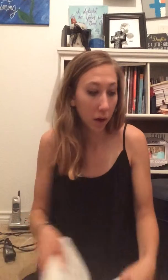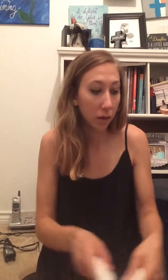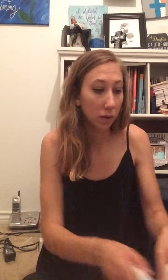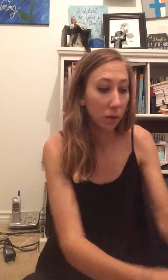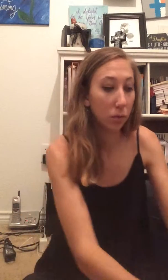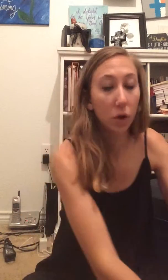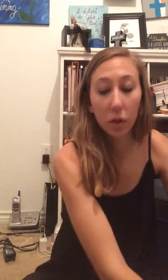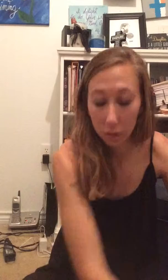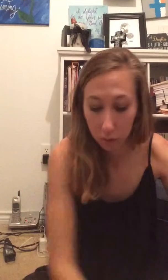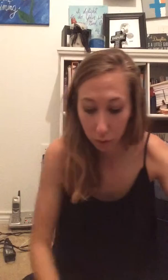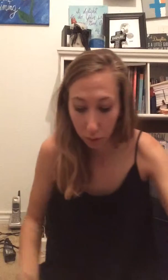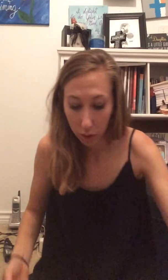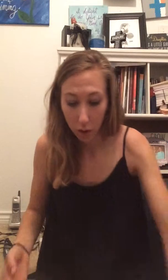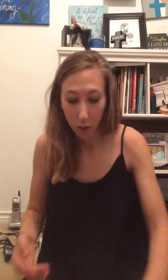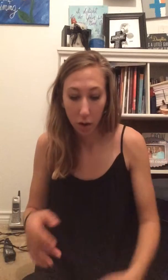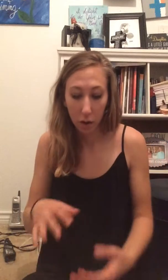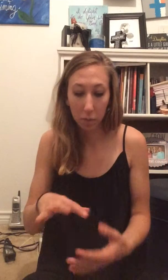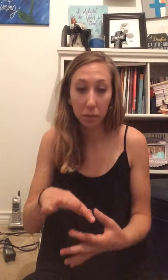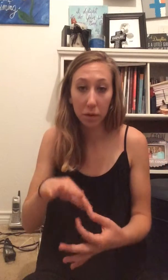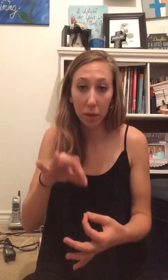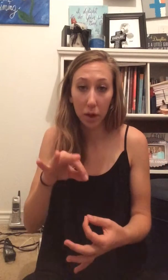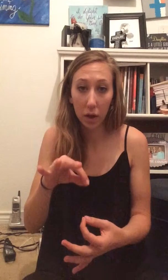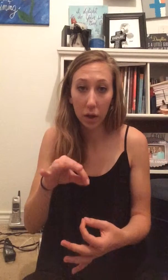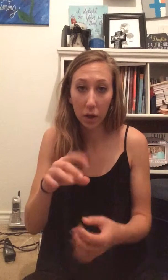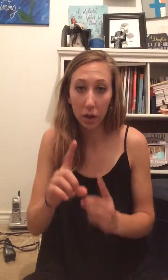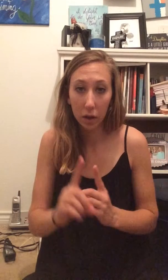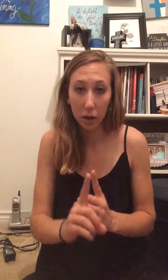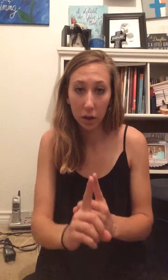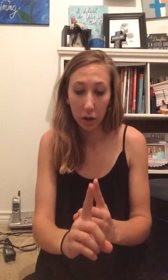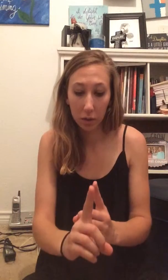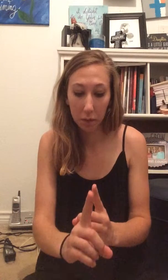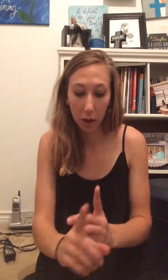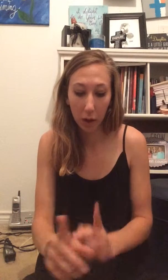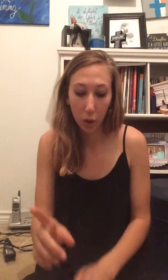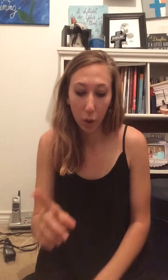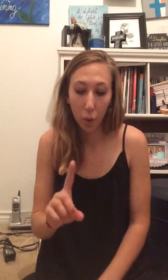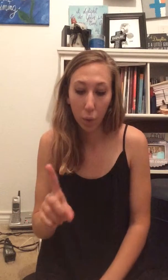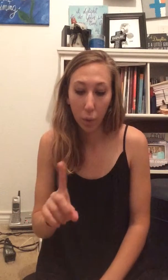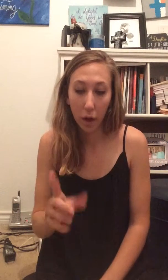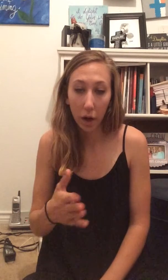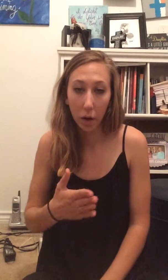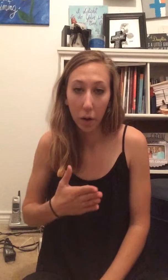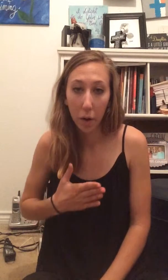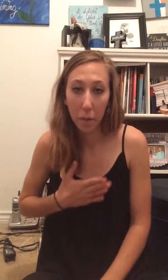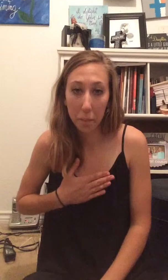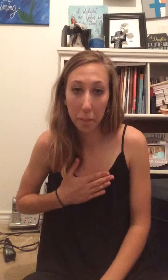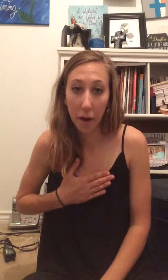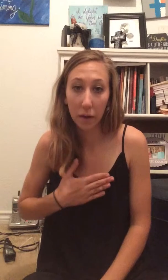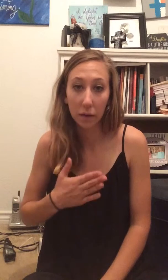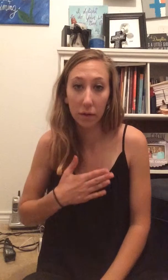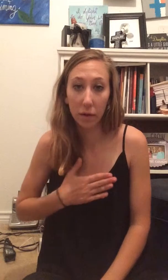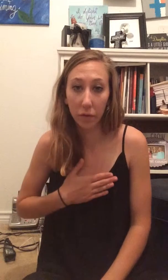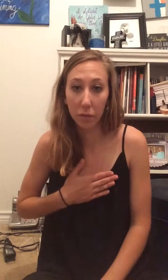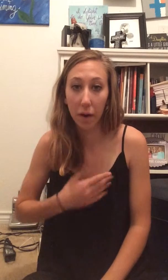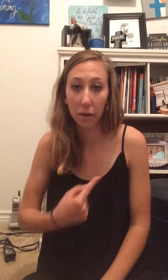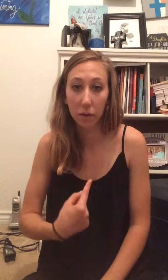Anyways, so trust. So, um, Spirit lead me where my, this is time for my, this